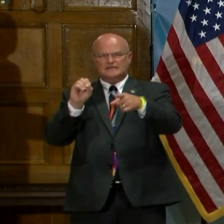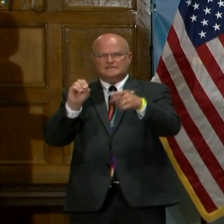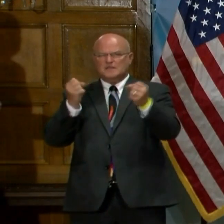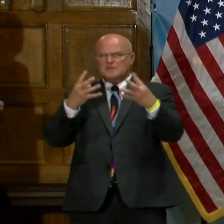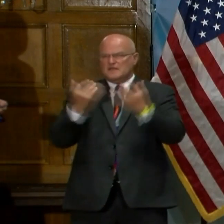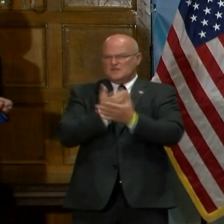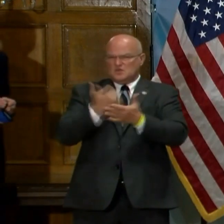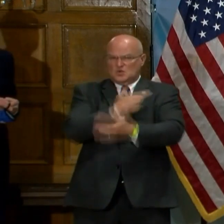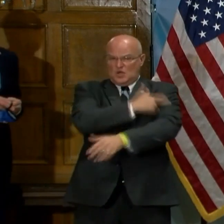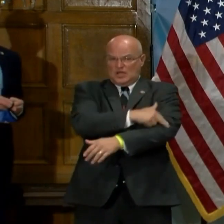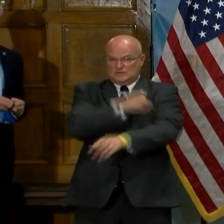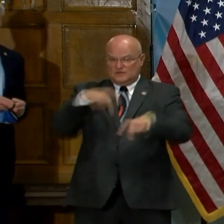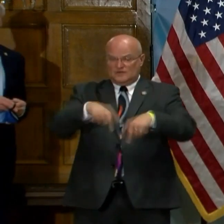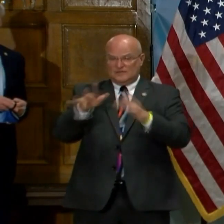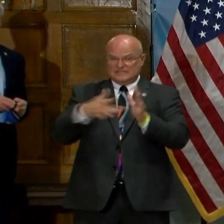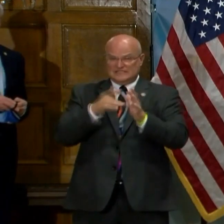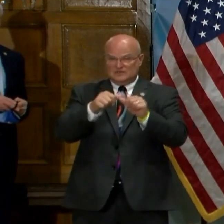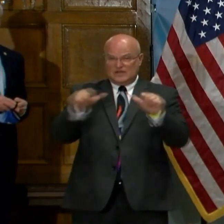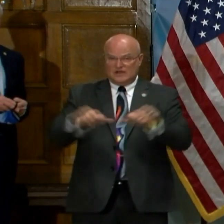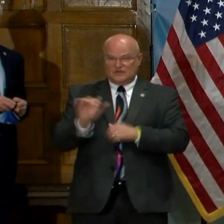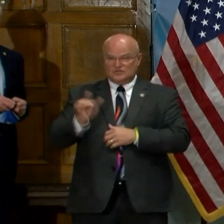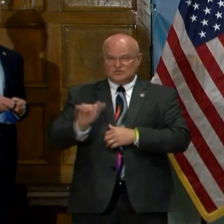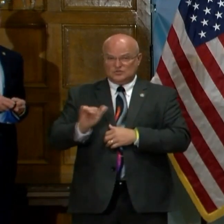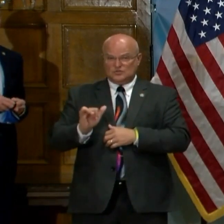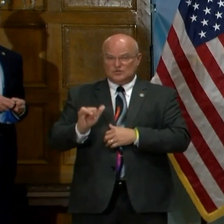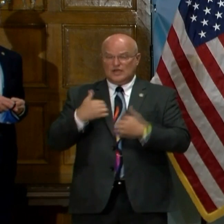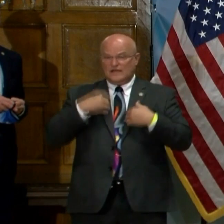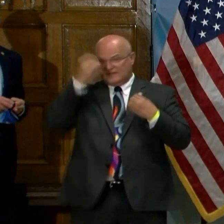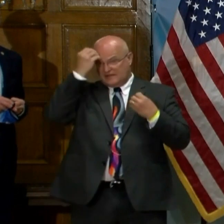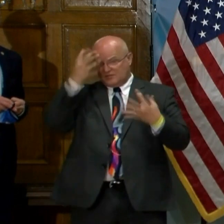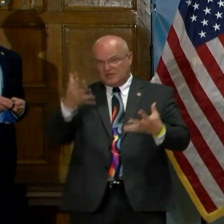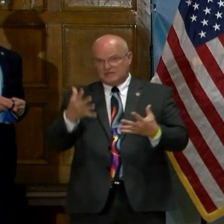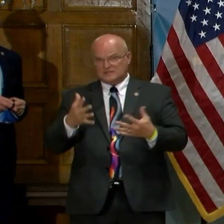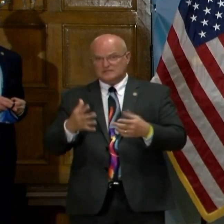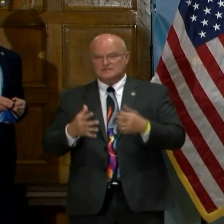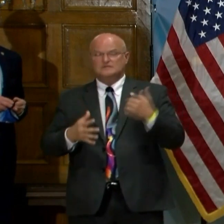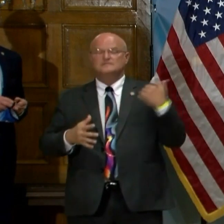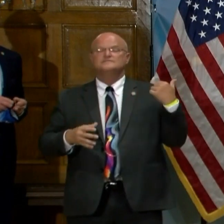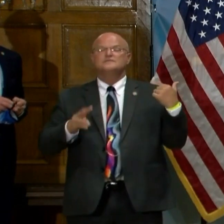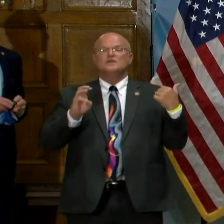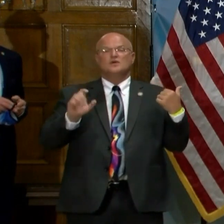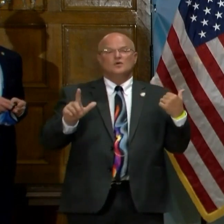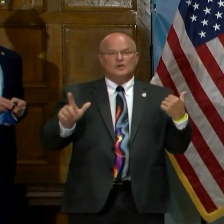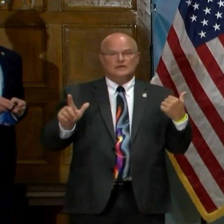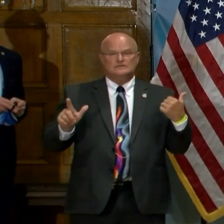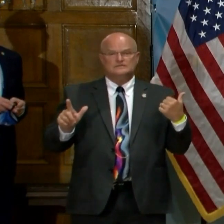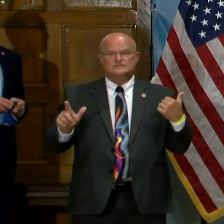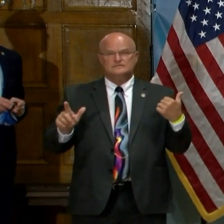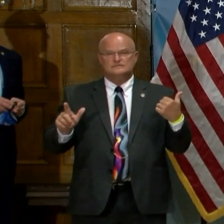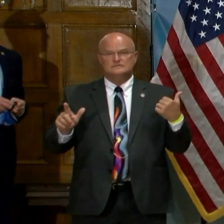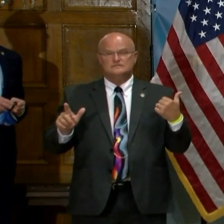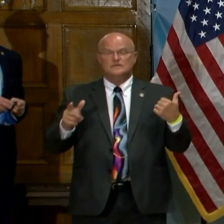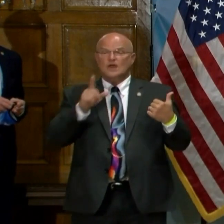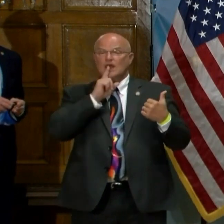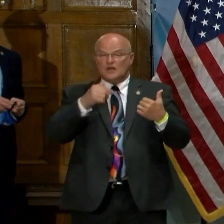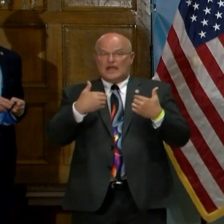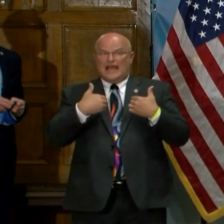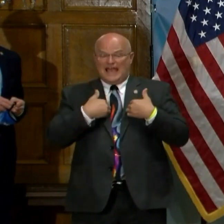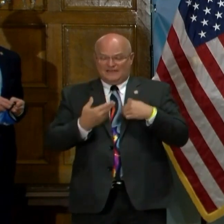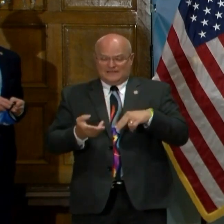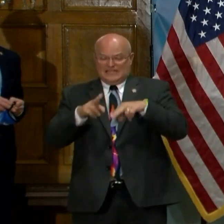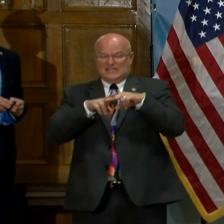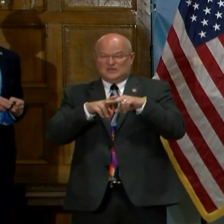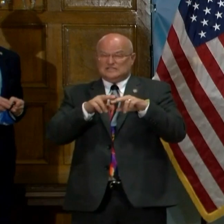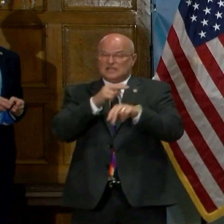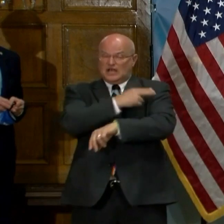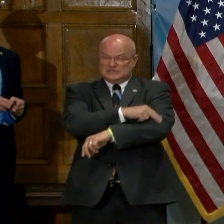new hospitalizations come from the central region, or do we have that information yet? Well, we actually have an increase